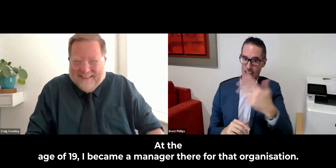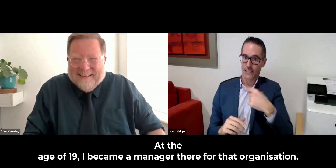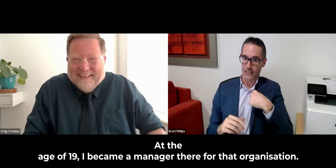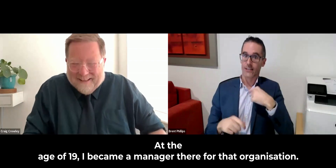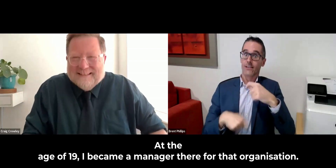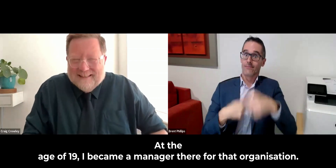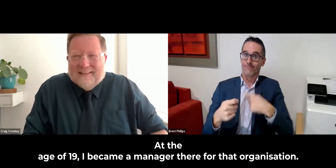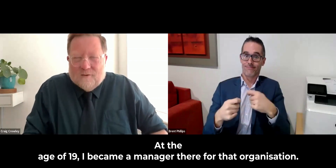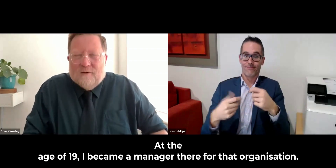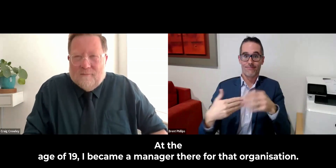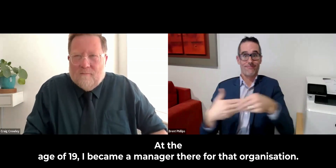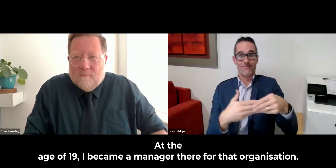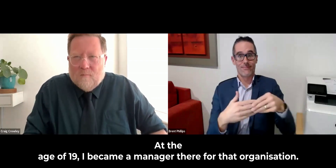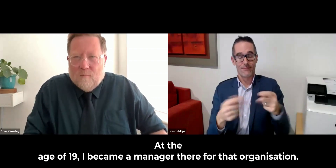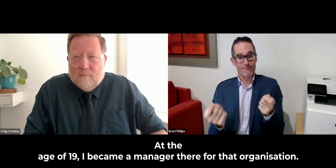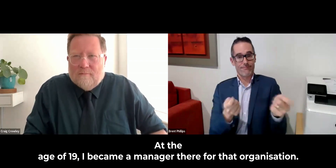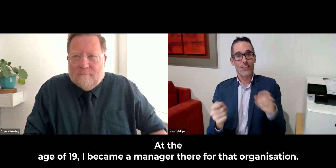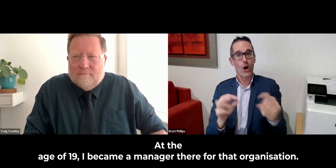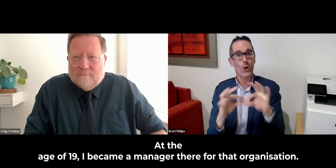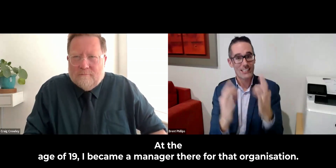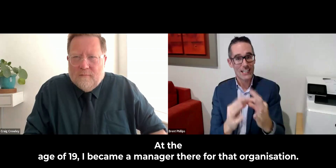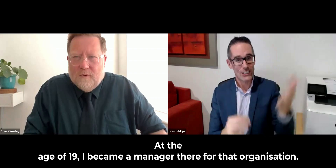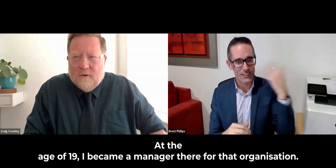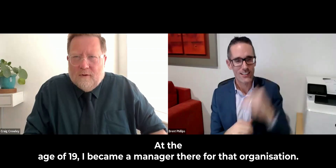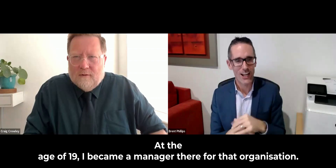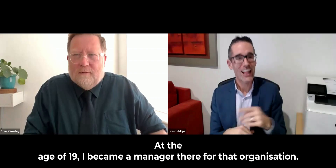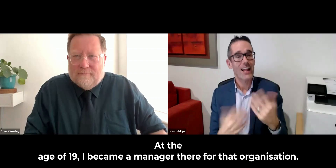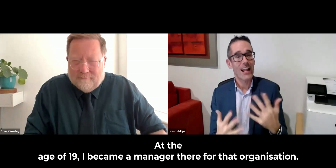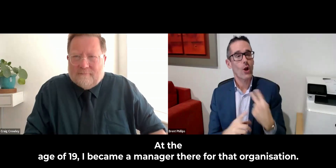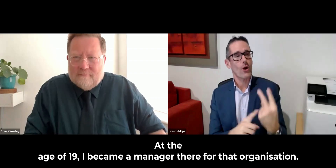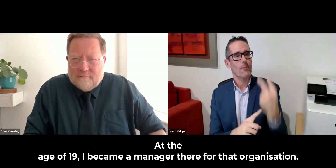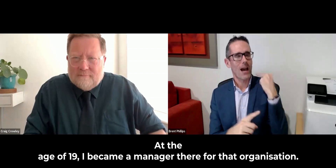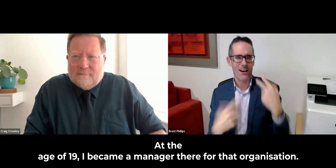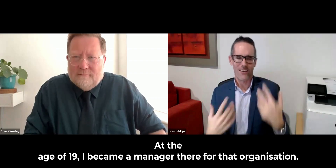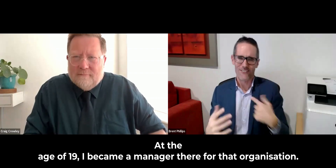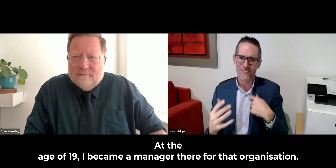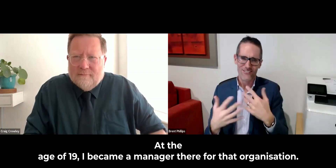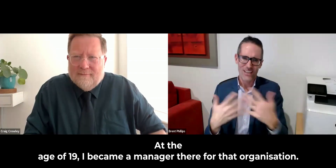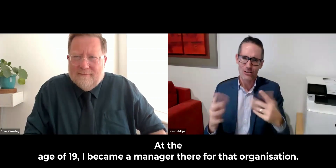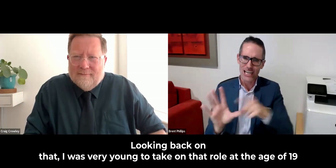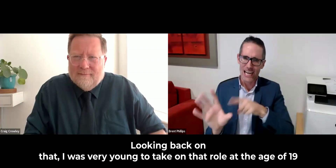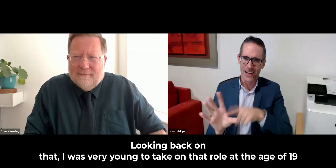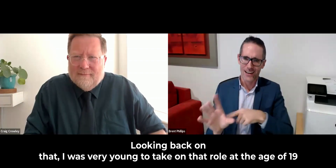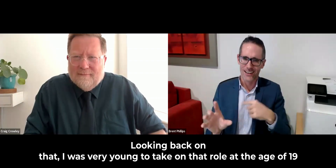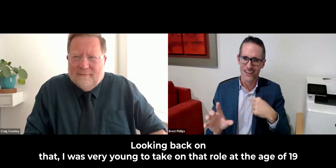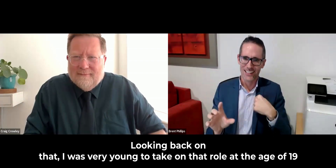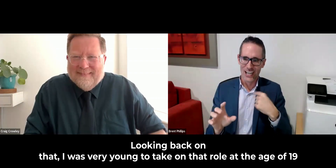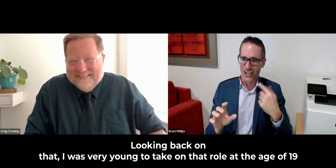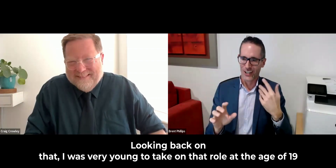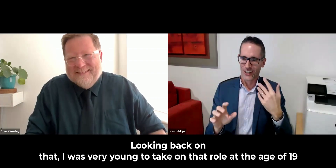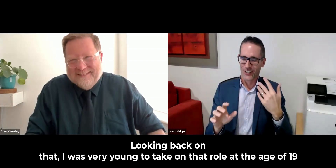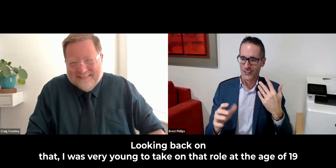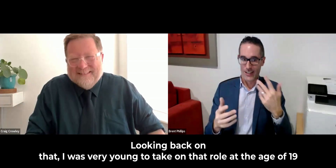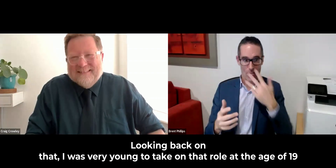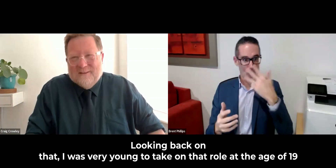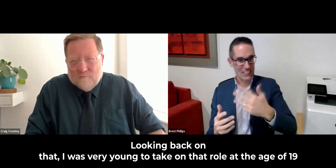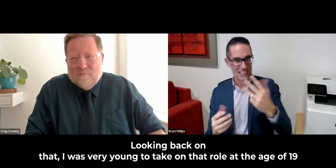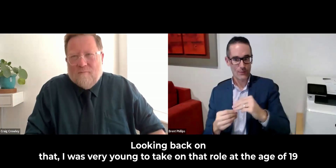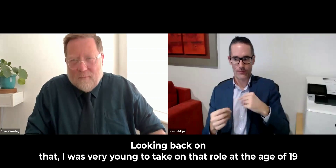of 19, I became a manager there for that organisation. Looking back on that, I was very young